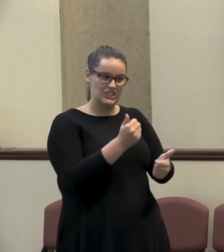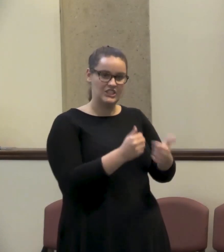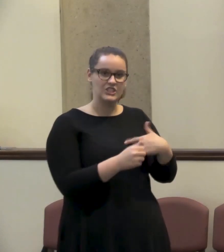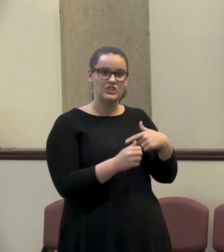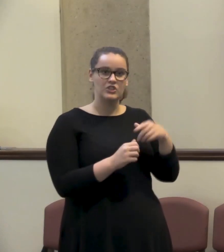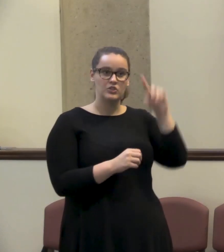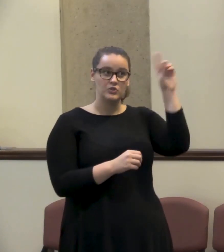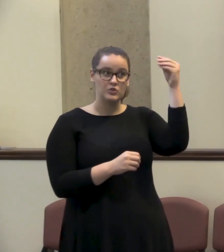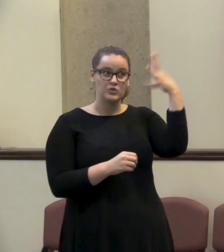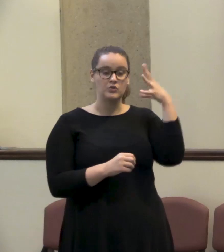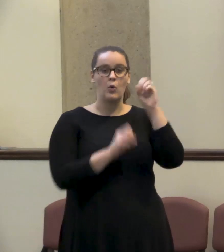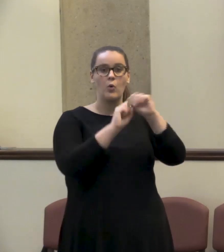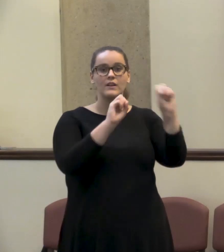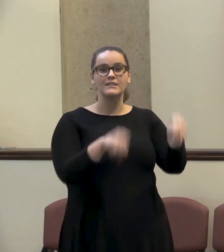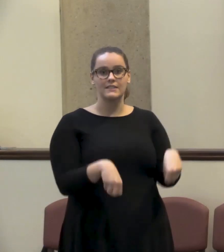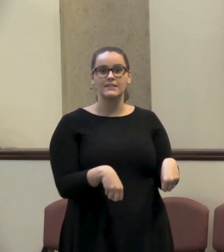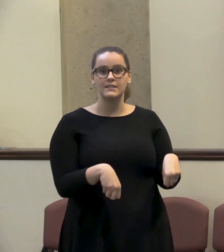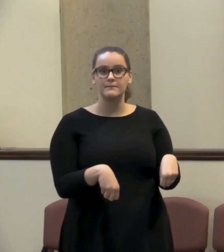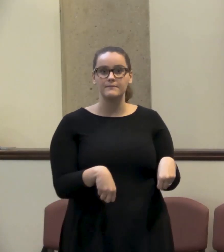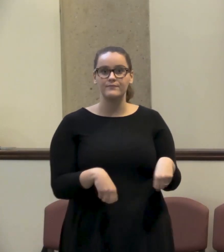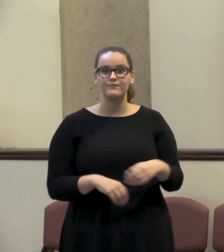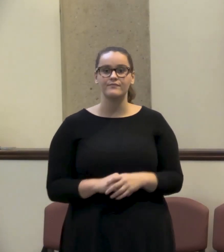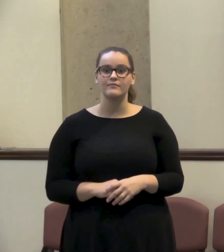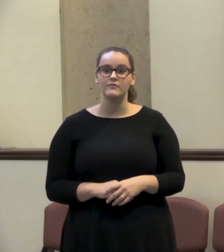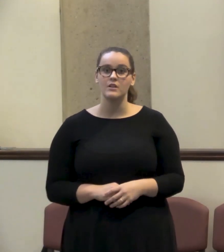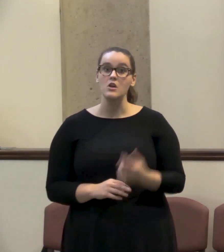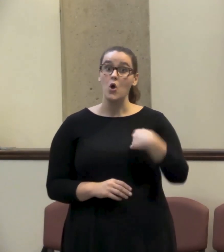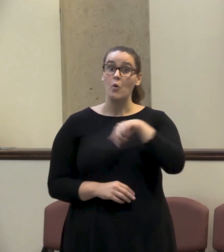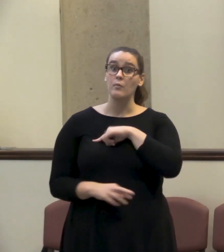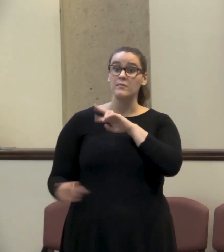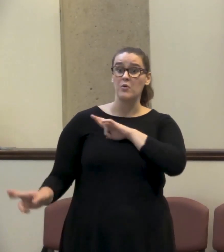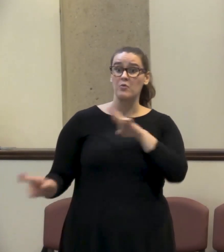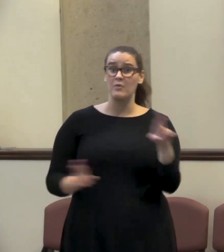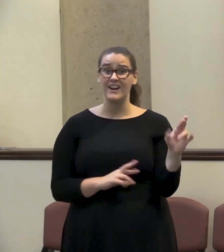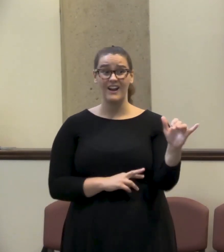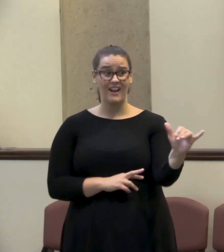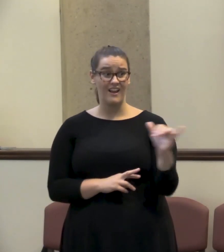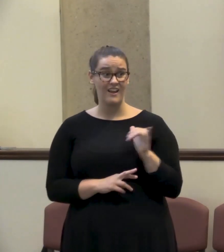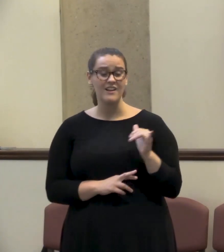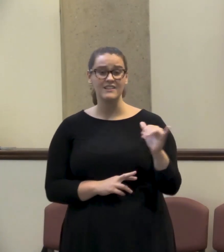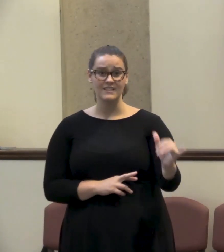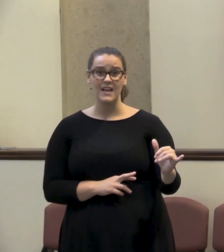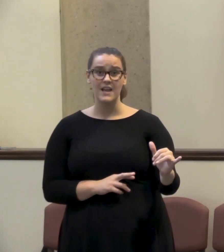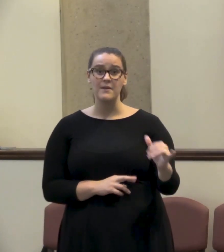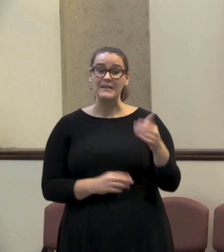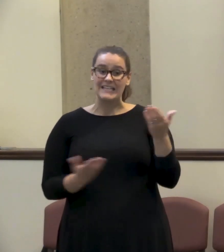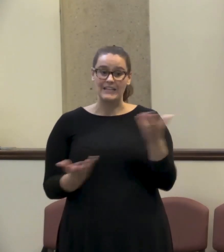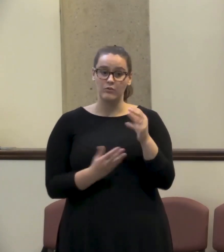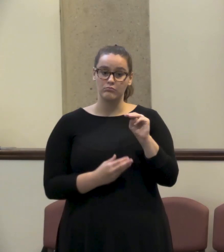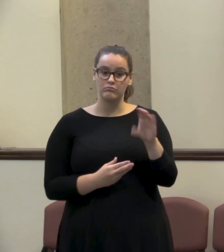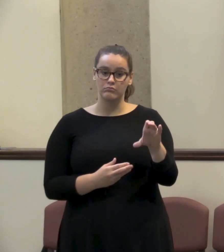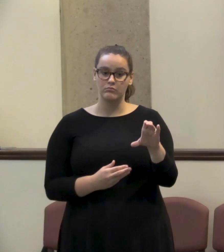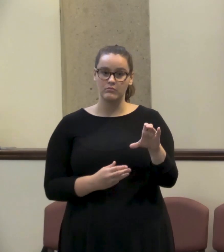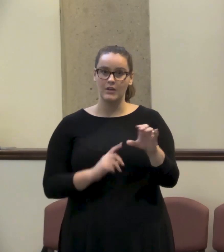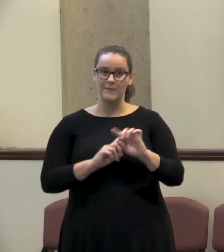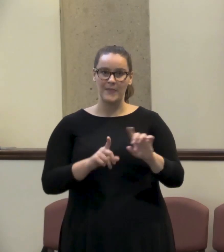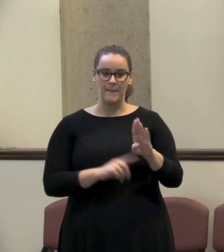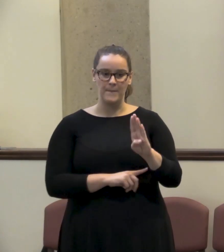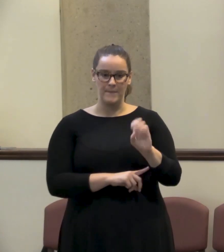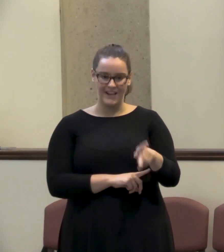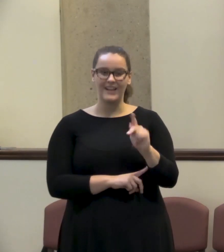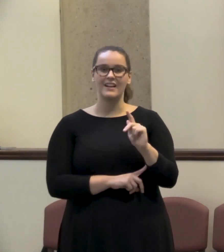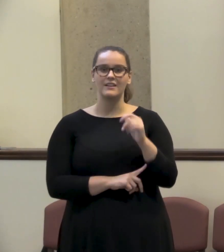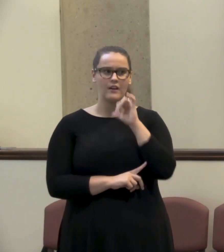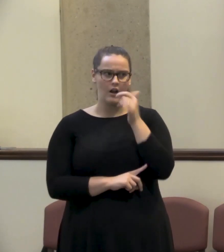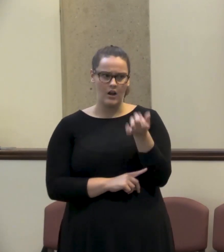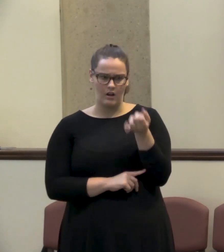to do it in Montgomery County, and the banks came in and said, you can't do it. And they didn't understand what we were doing. We